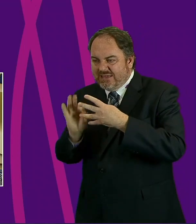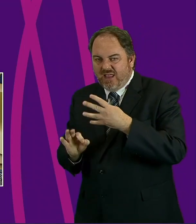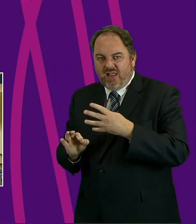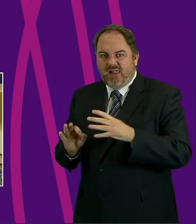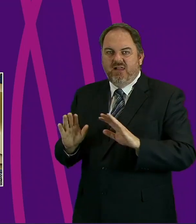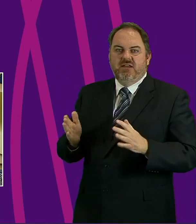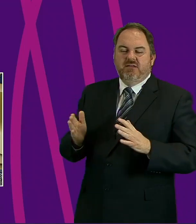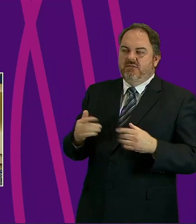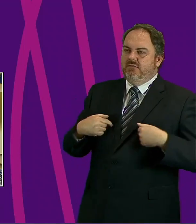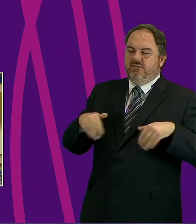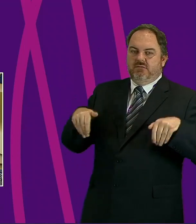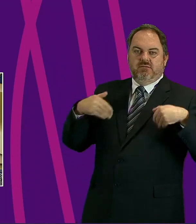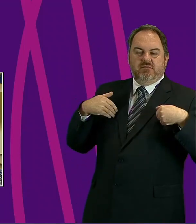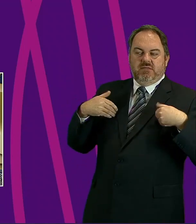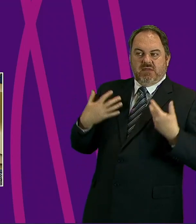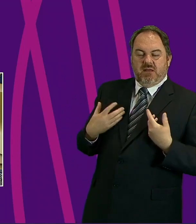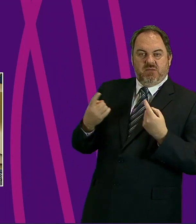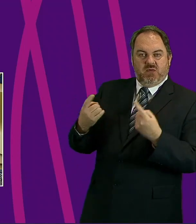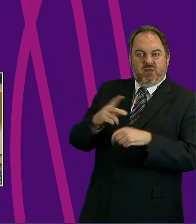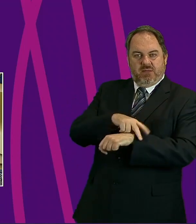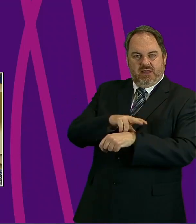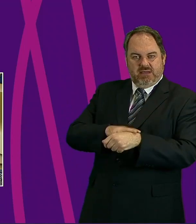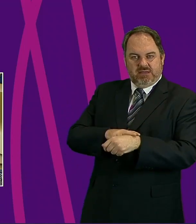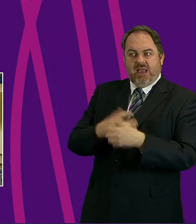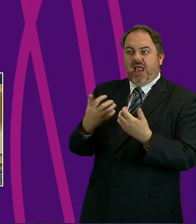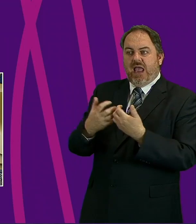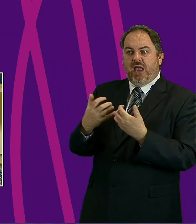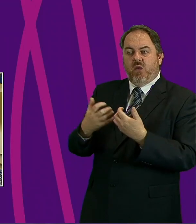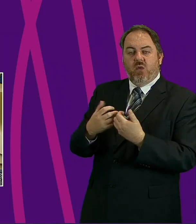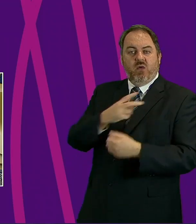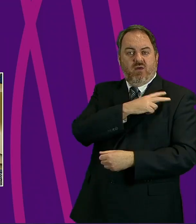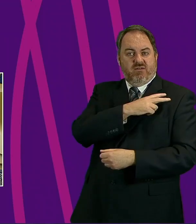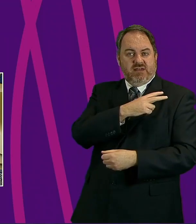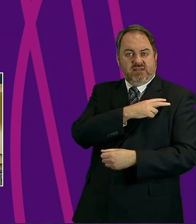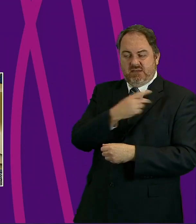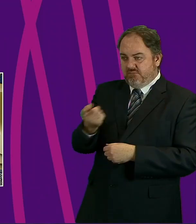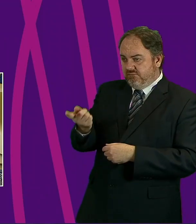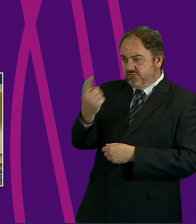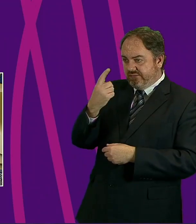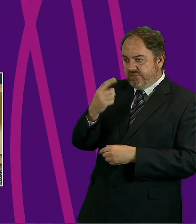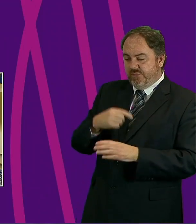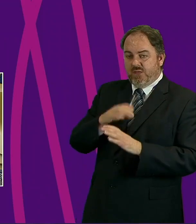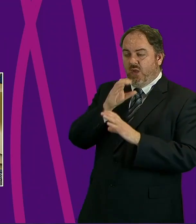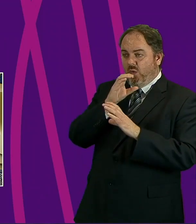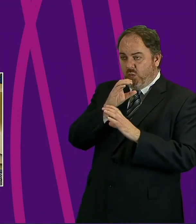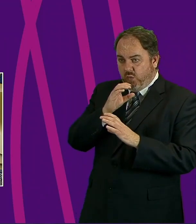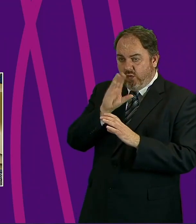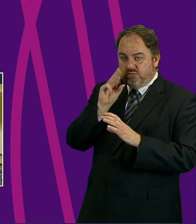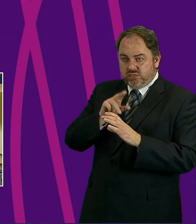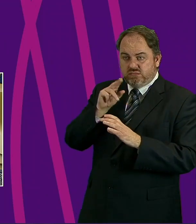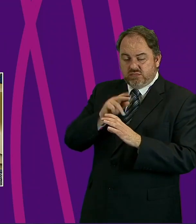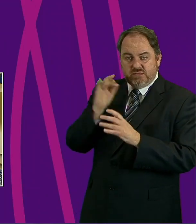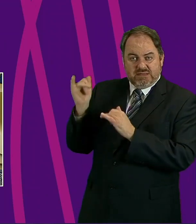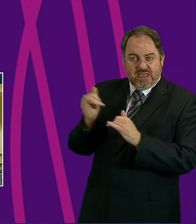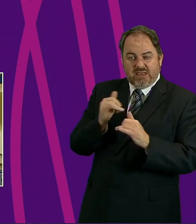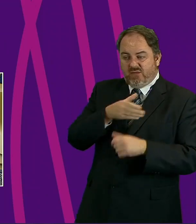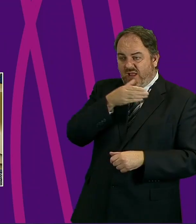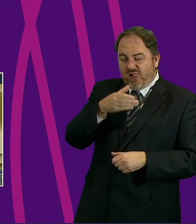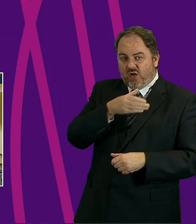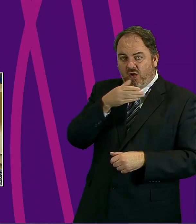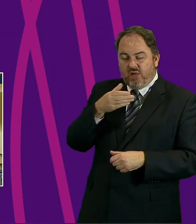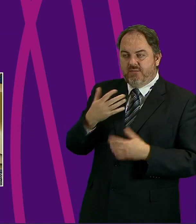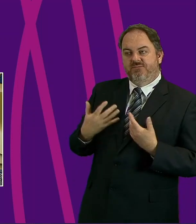was. The procedures for taking evidential breath tests are a matter for the Chief Constable. However, clearly there are important